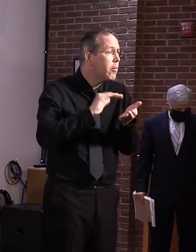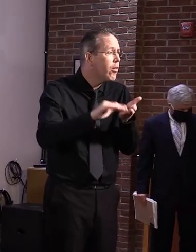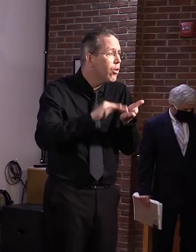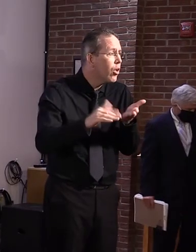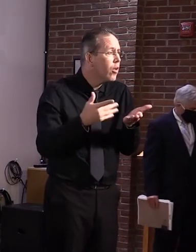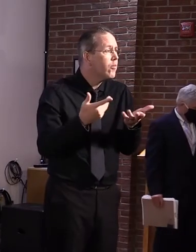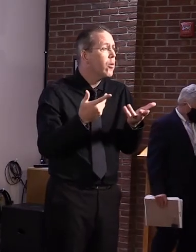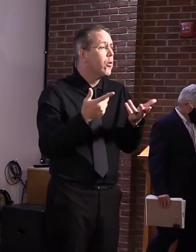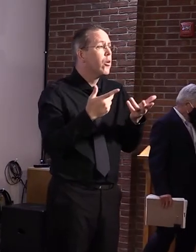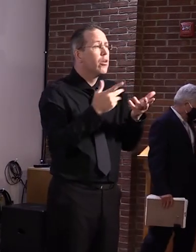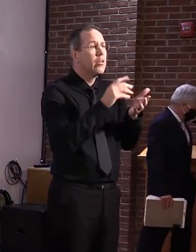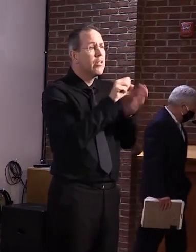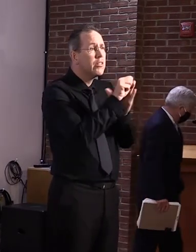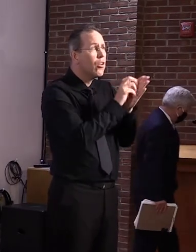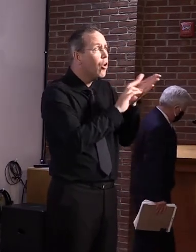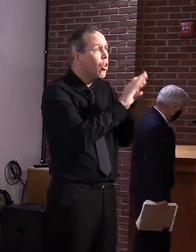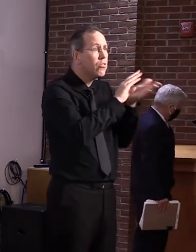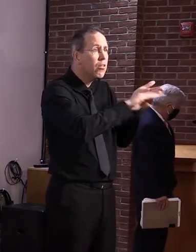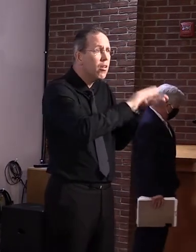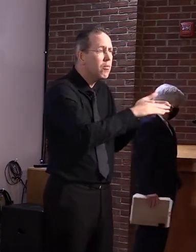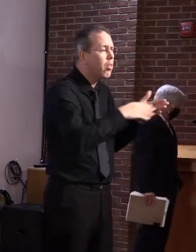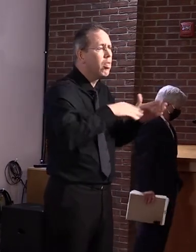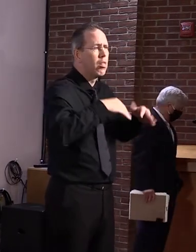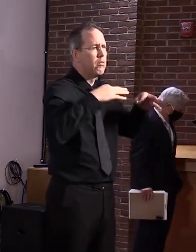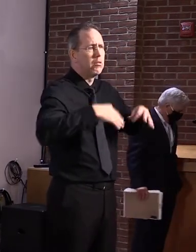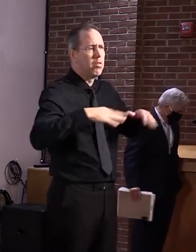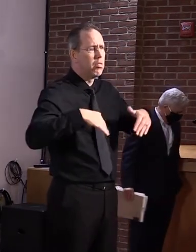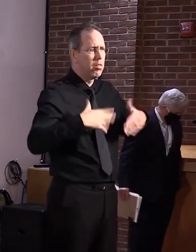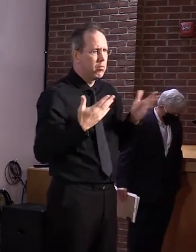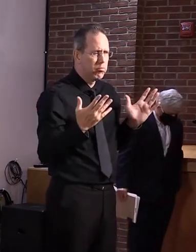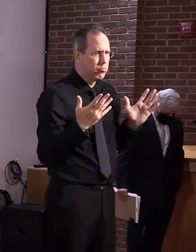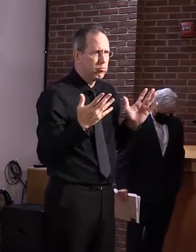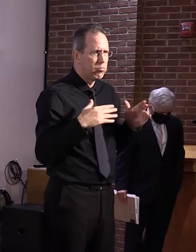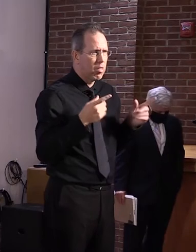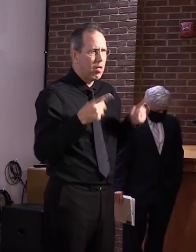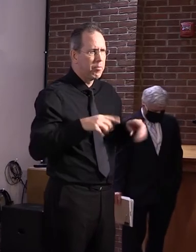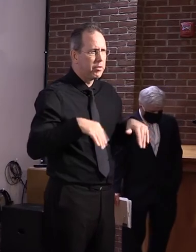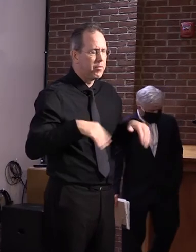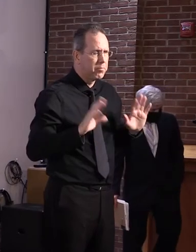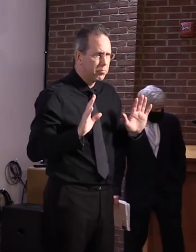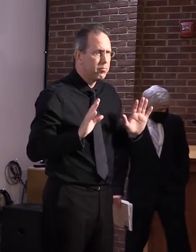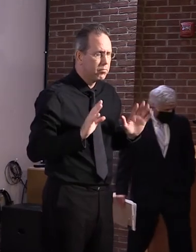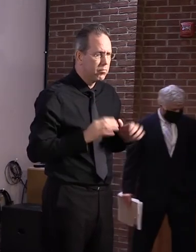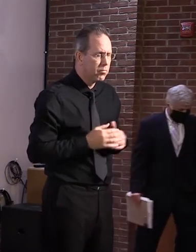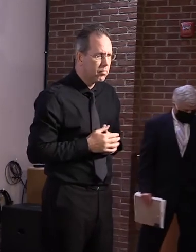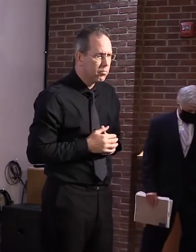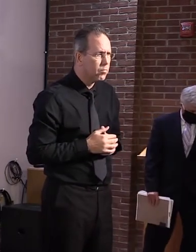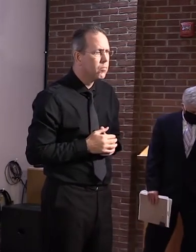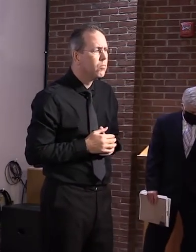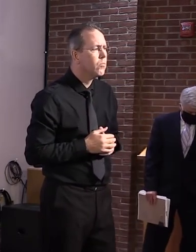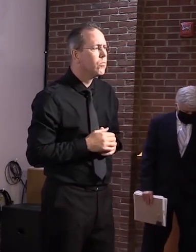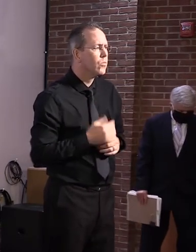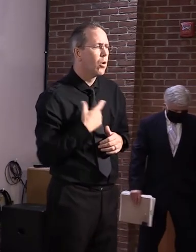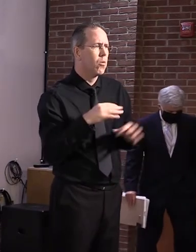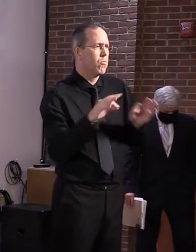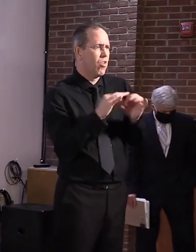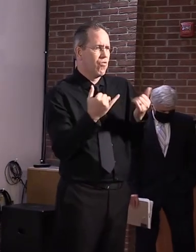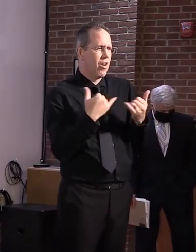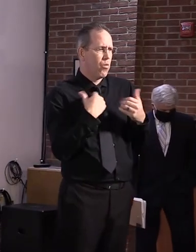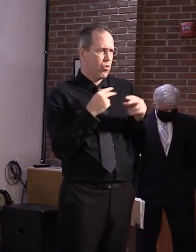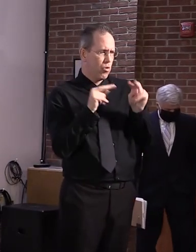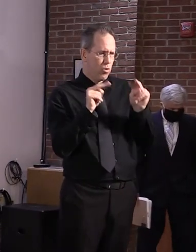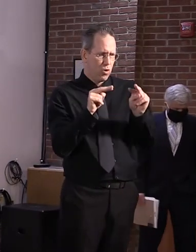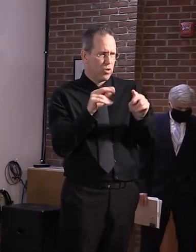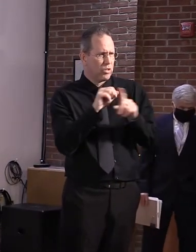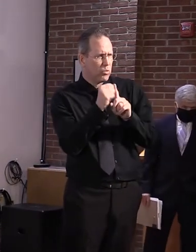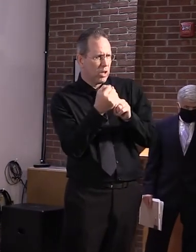working through various task forces, taking a hard look at its current situation. We'll be